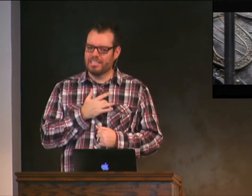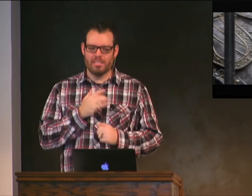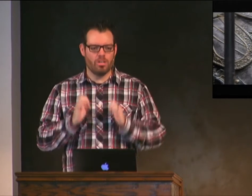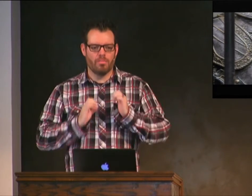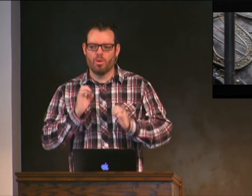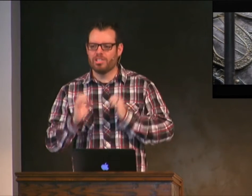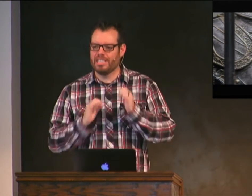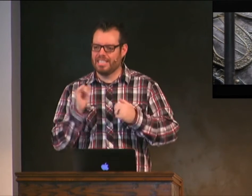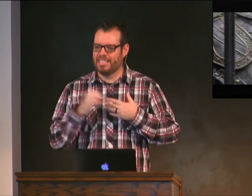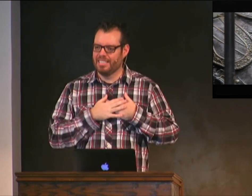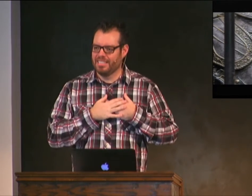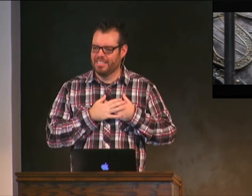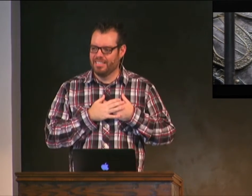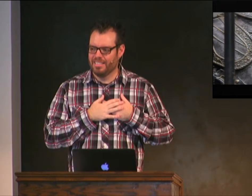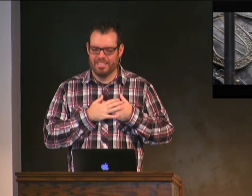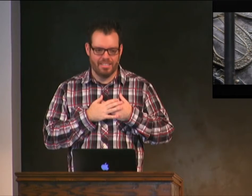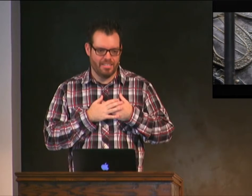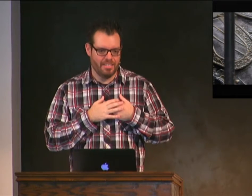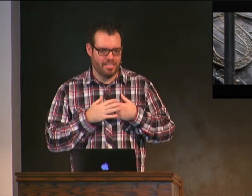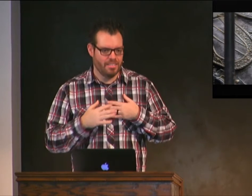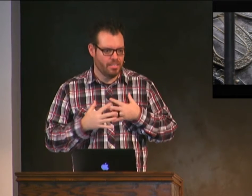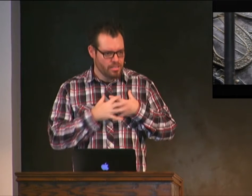Our heart is where emotion is.